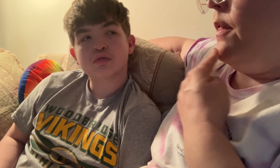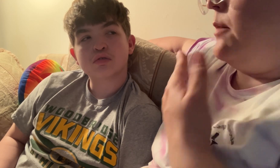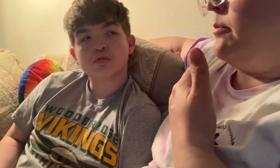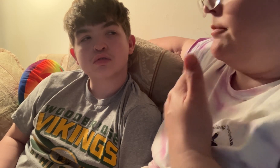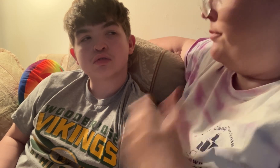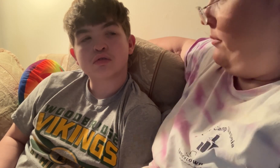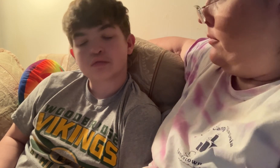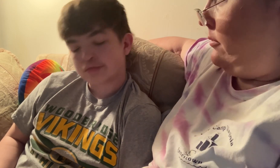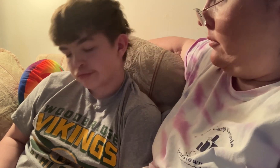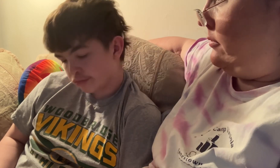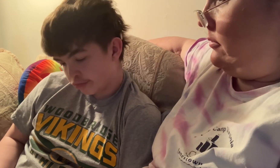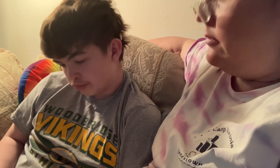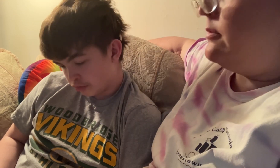them.